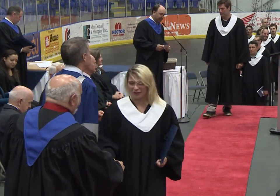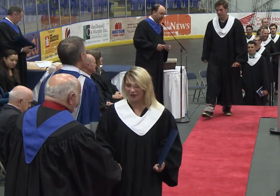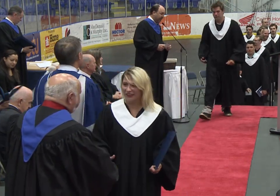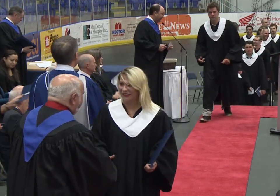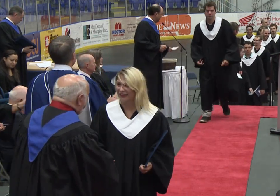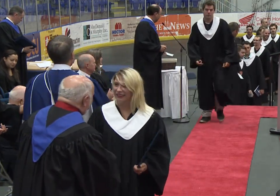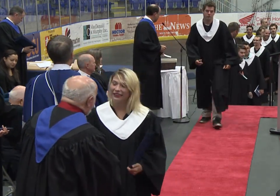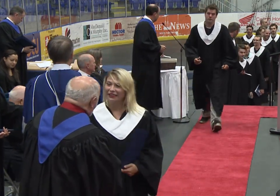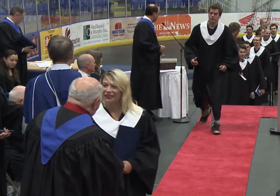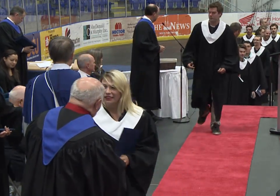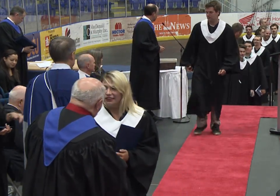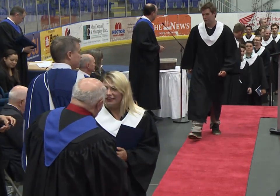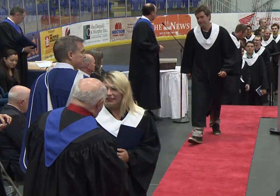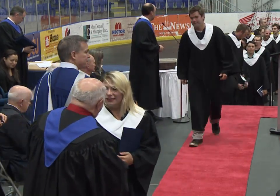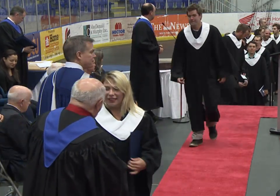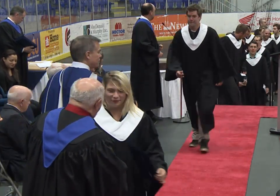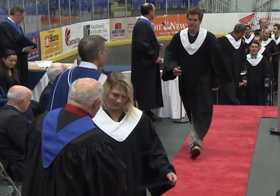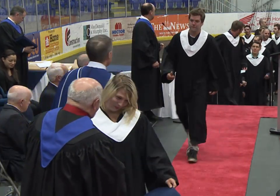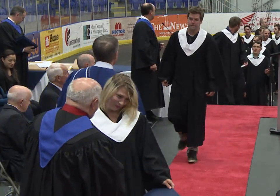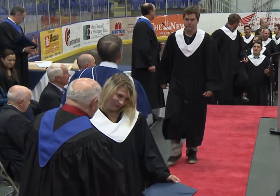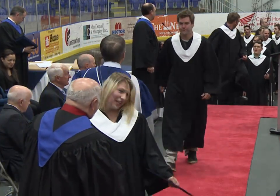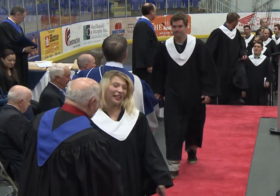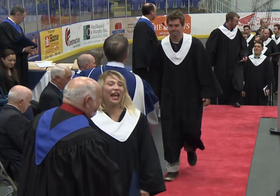Nathan Hensher.